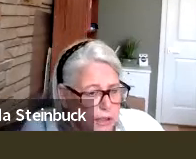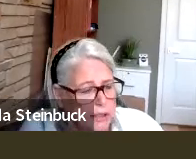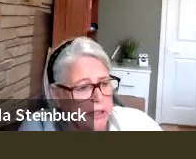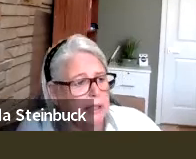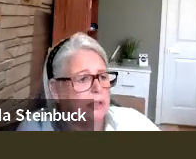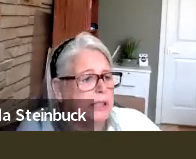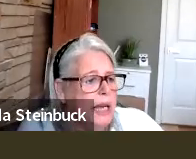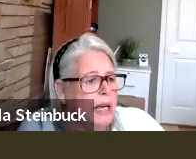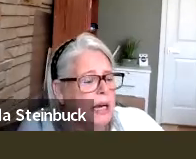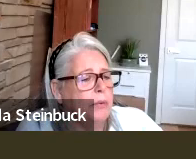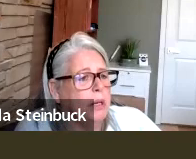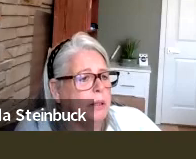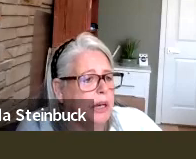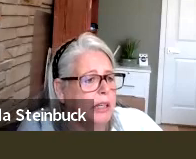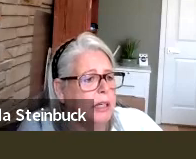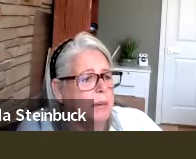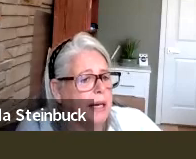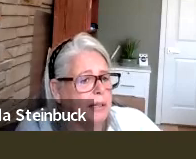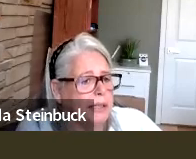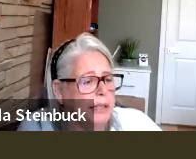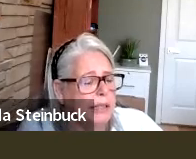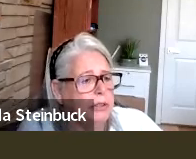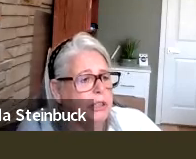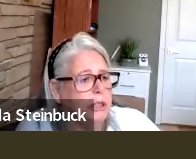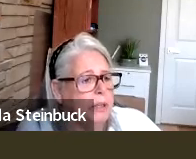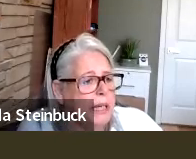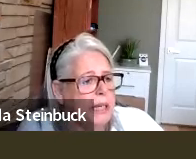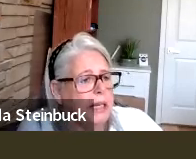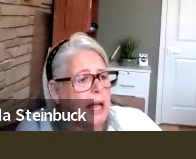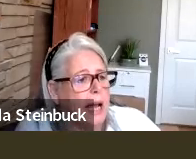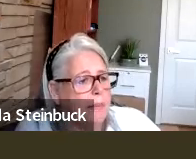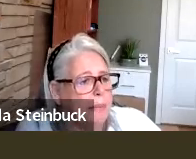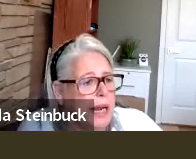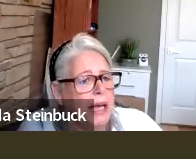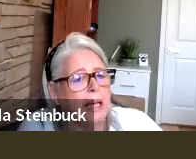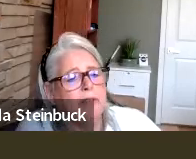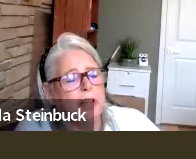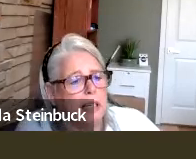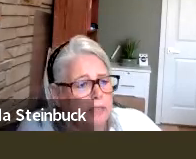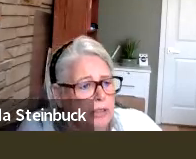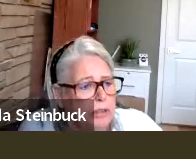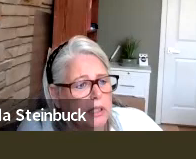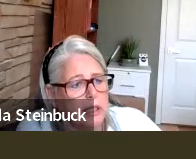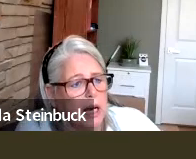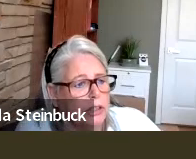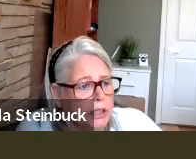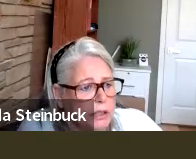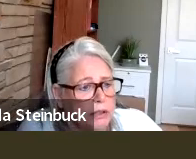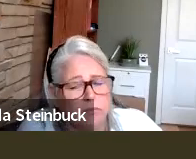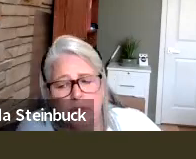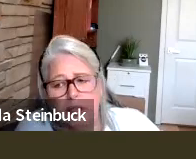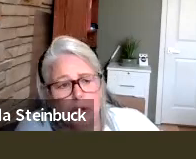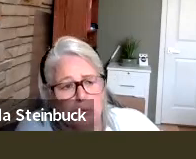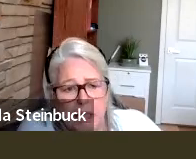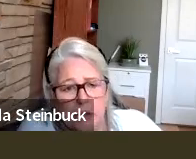about managers versus leaders. What I'm talking about is leadership can happen at every level,